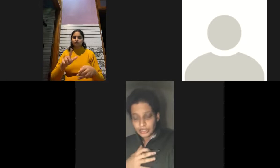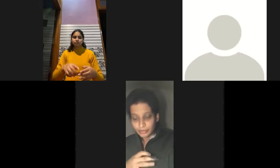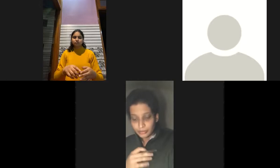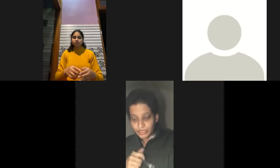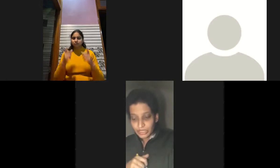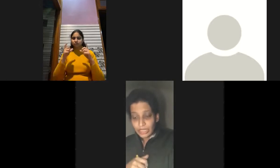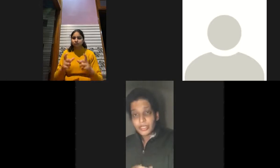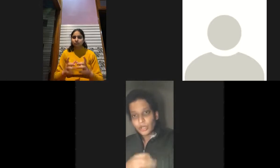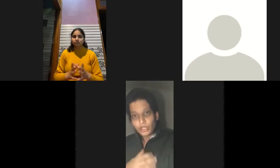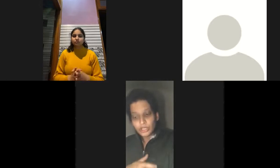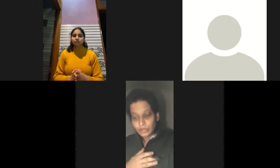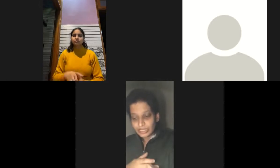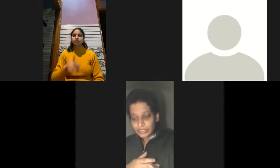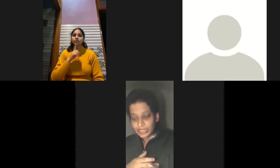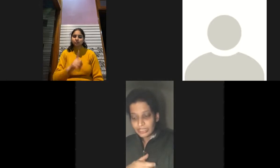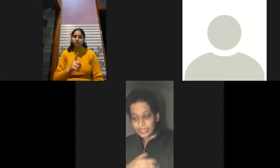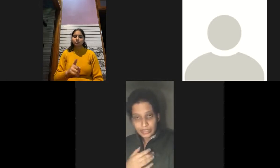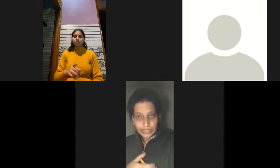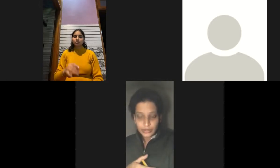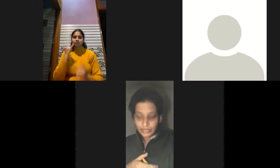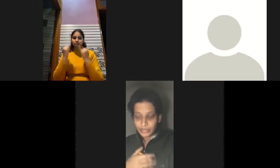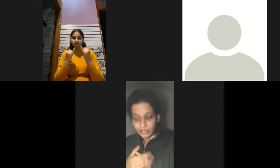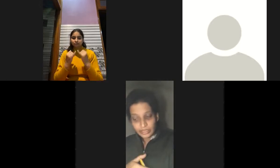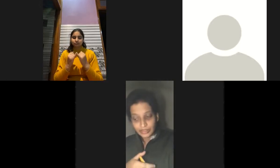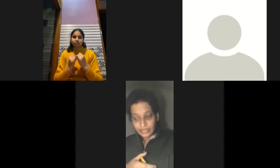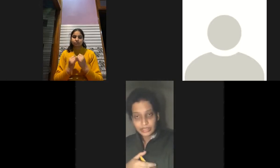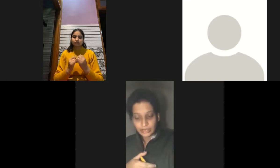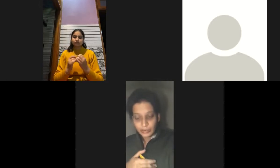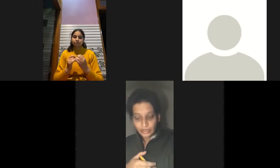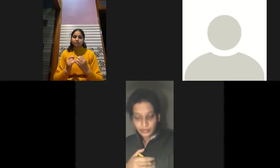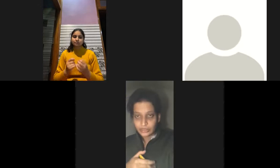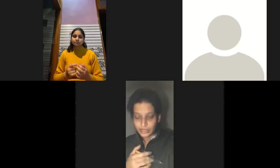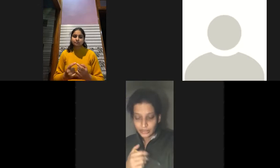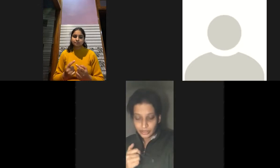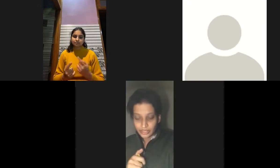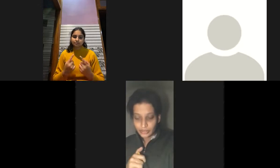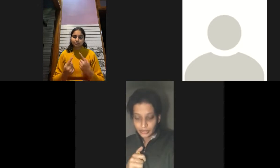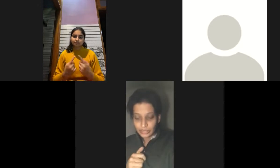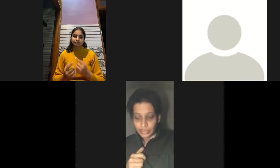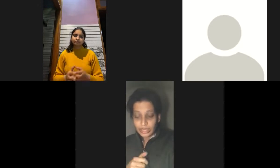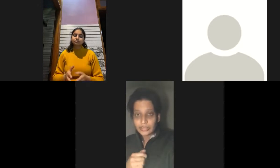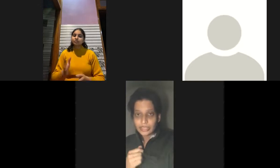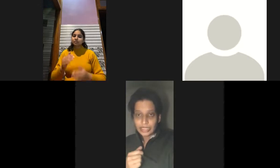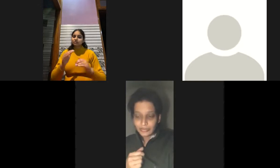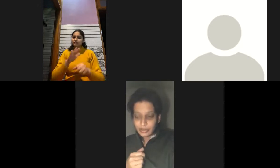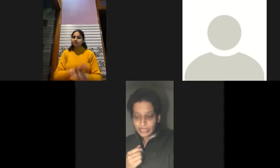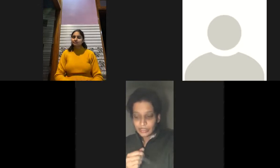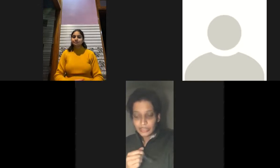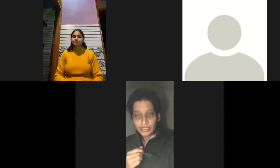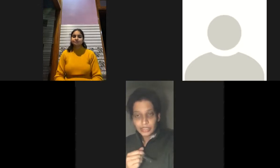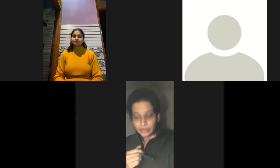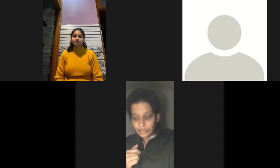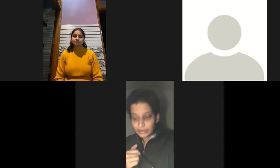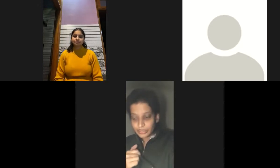of disablement, but also identifies intellectual and mental deviances as part of this discrimination. At a time when mental